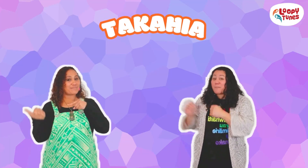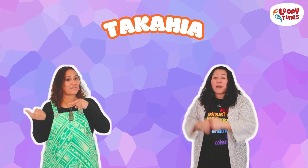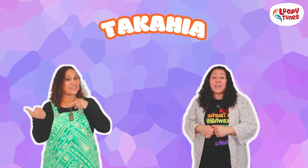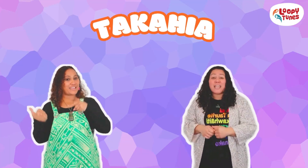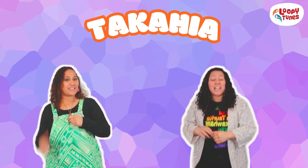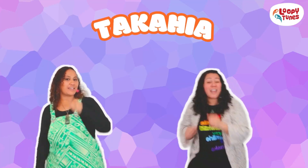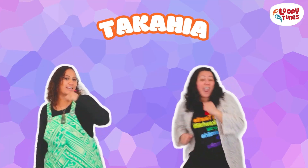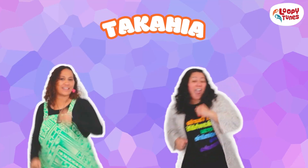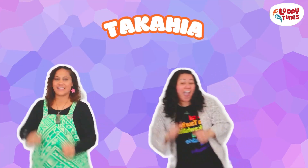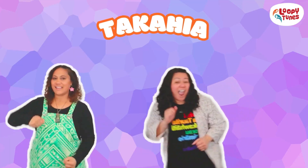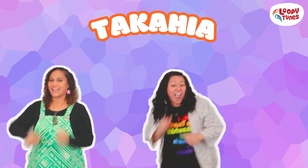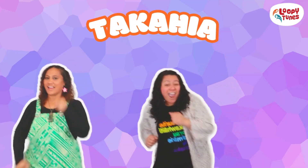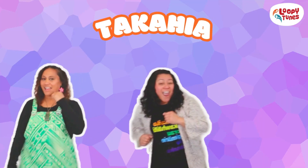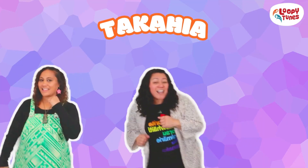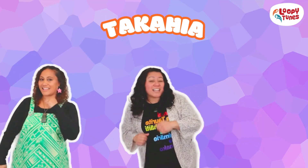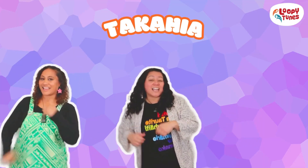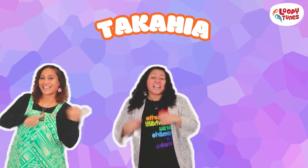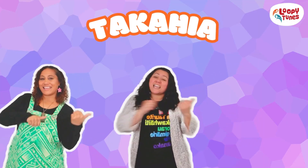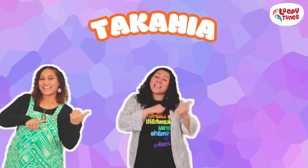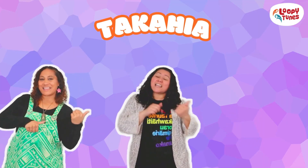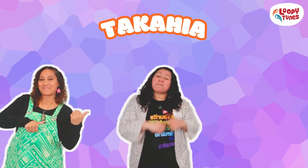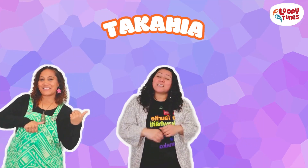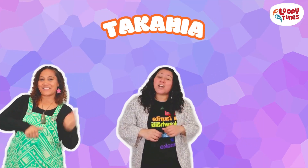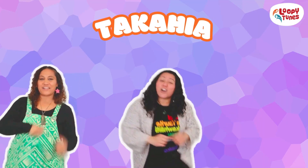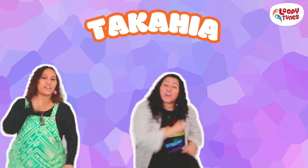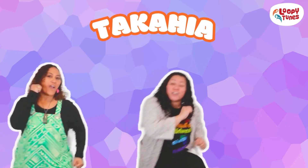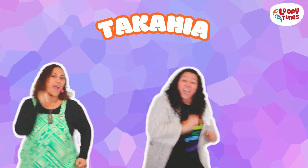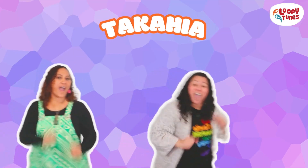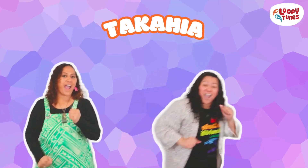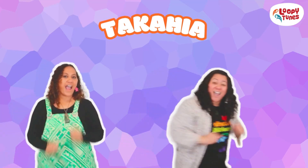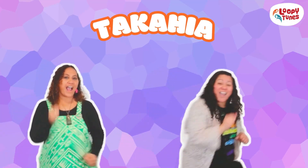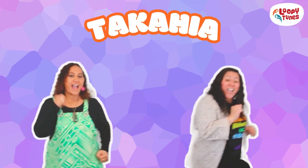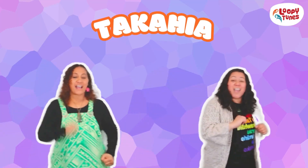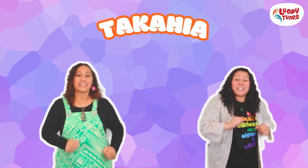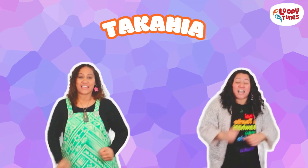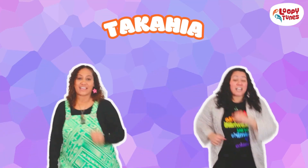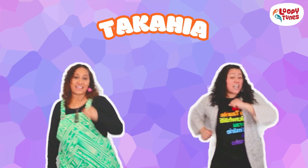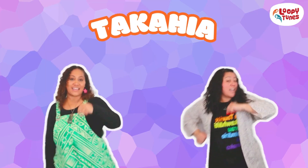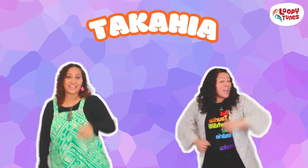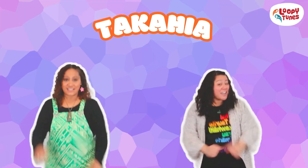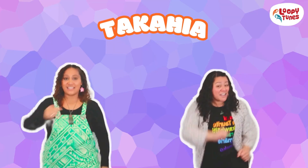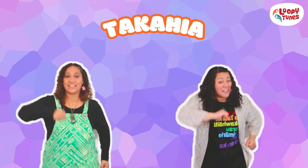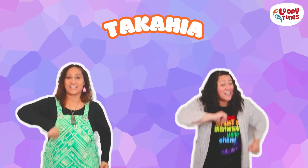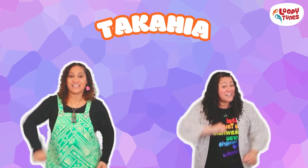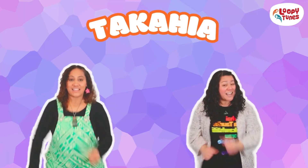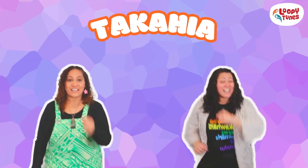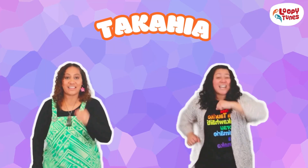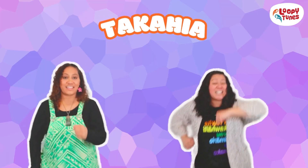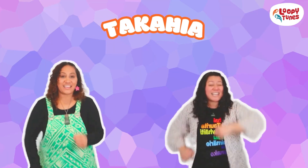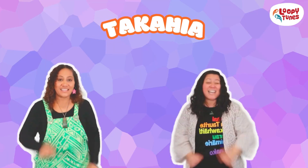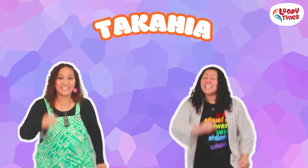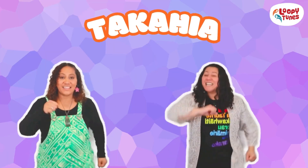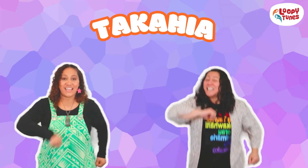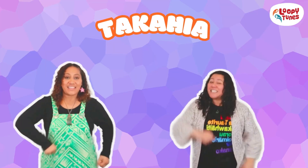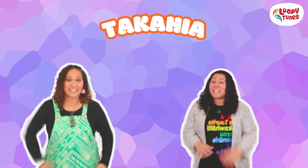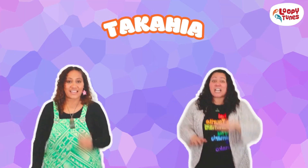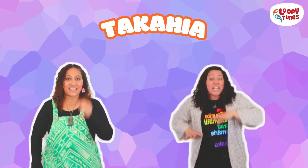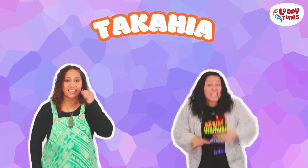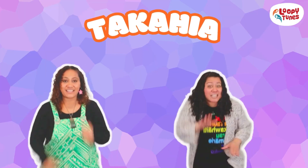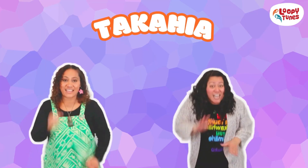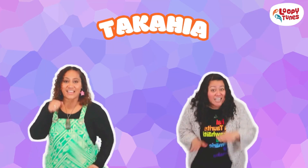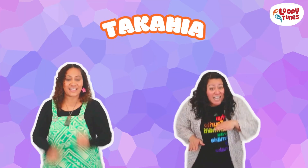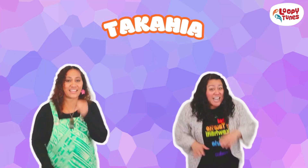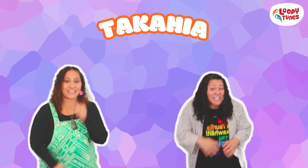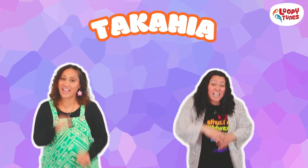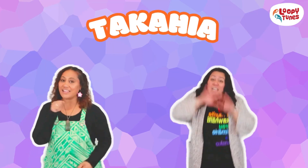takahia ki maui, takahia ki matau. Takahia, takahia,